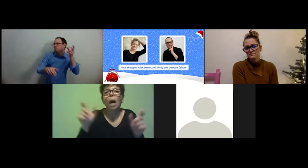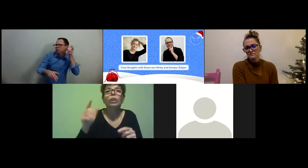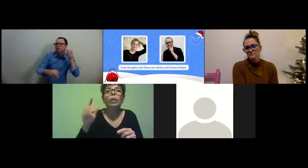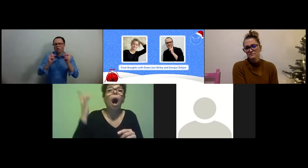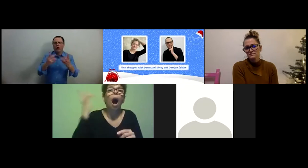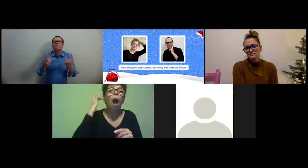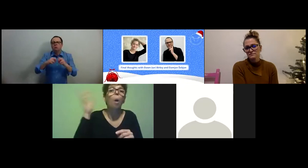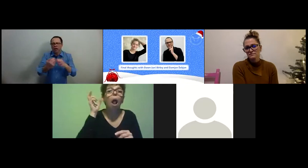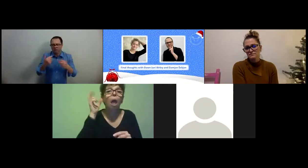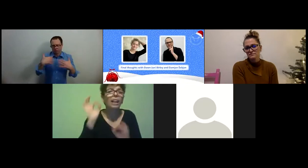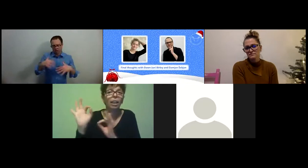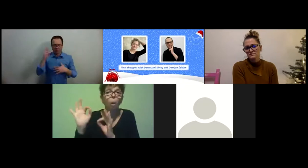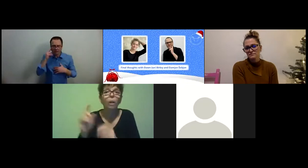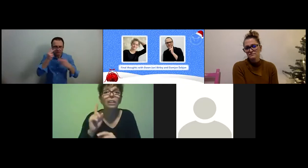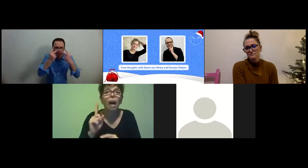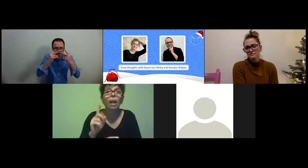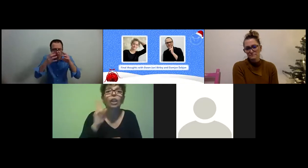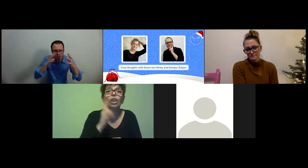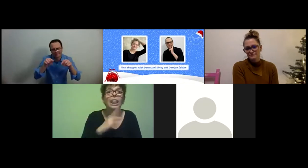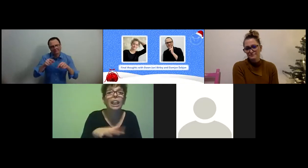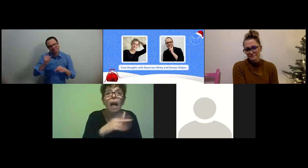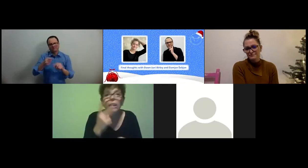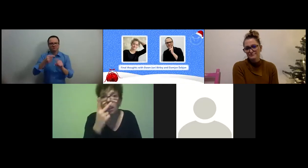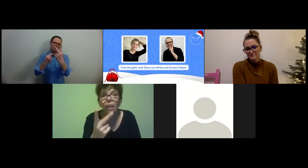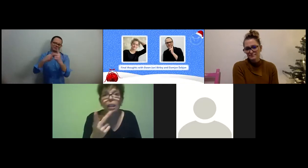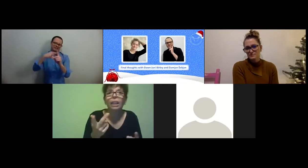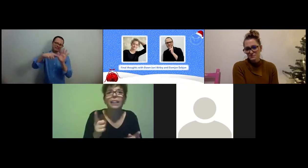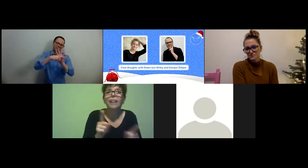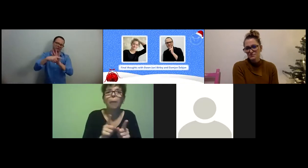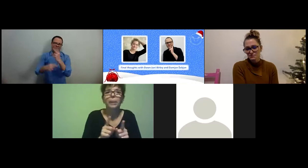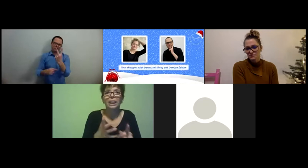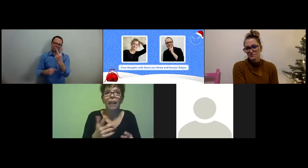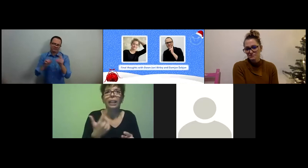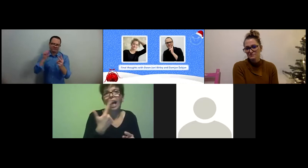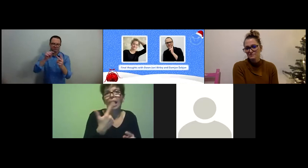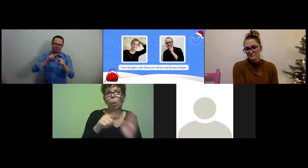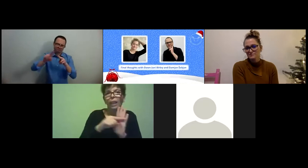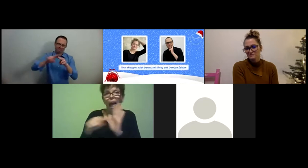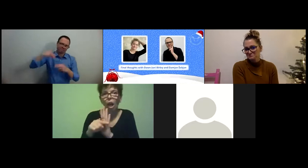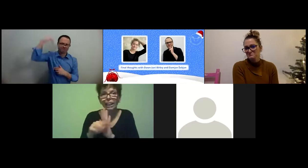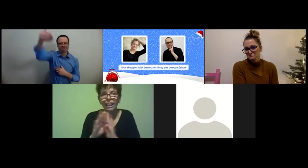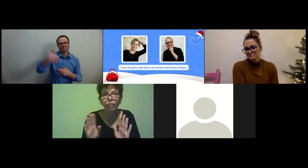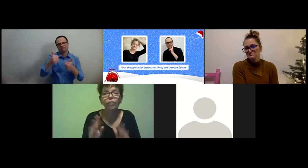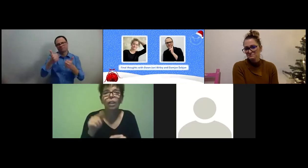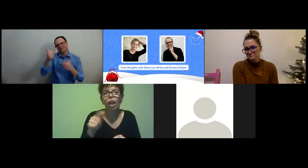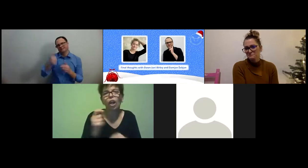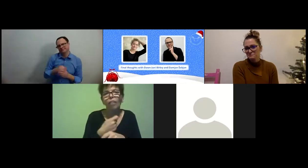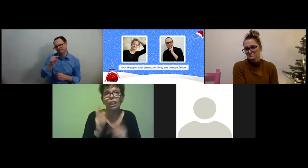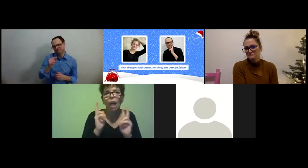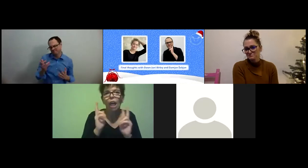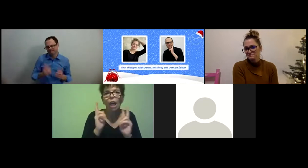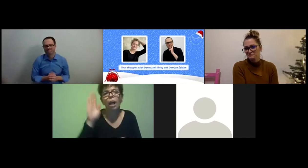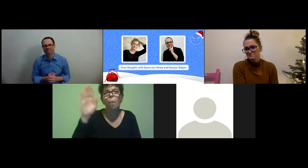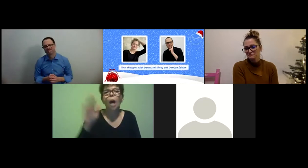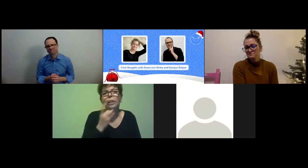the bandwidth issues. Too many applications are still